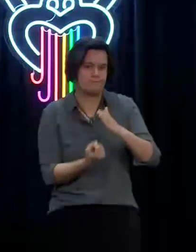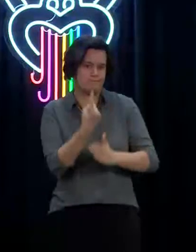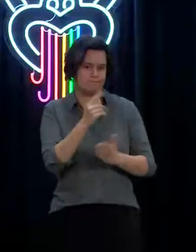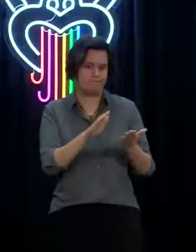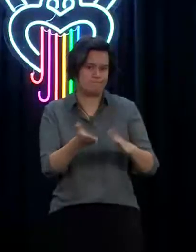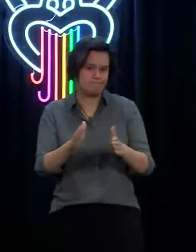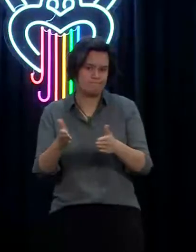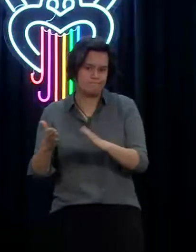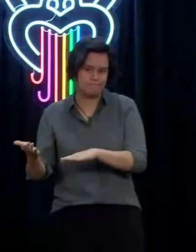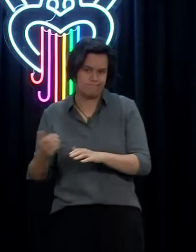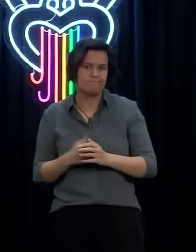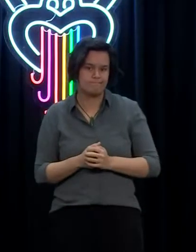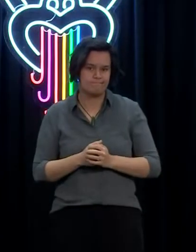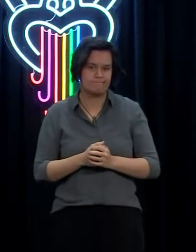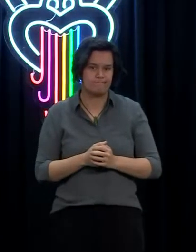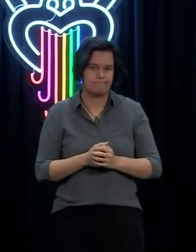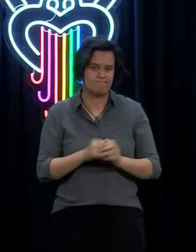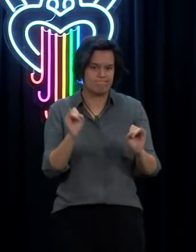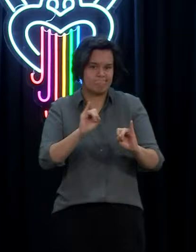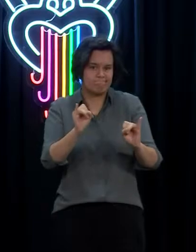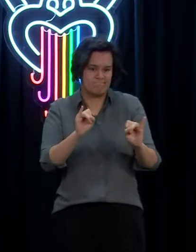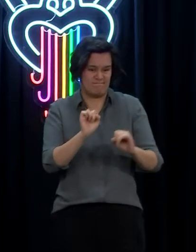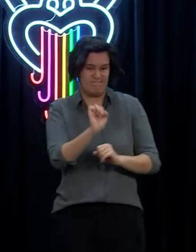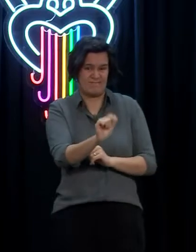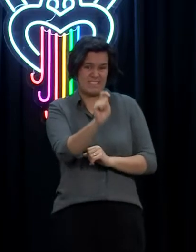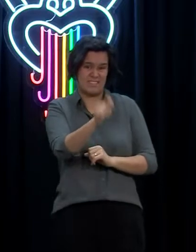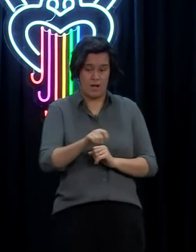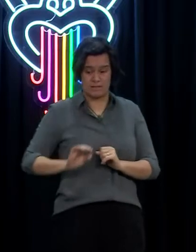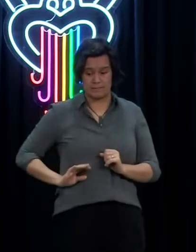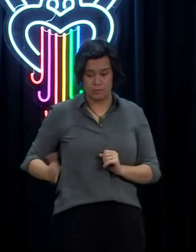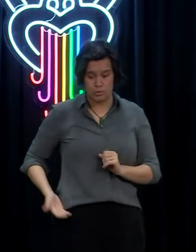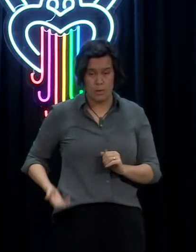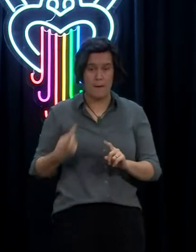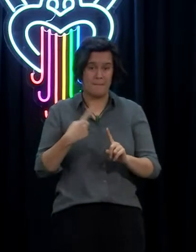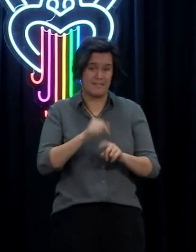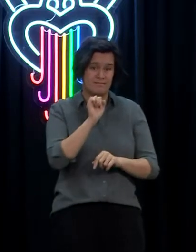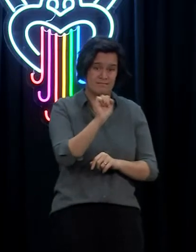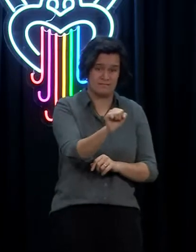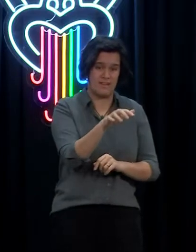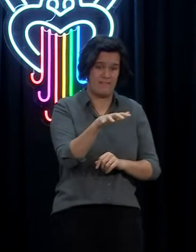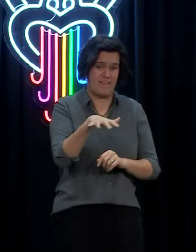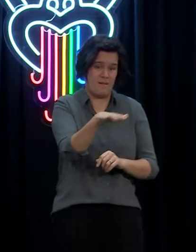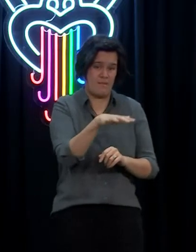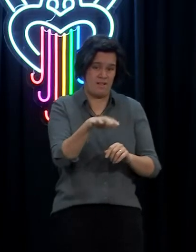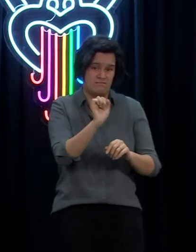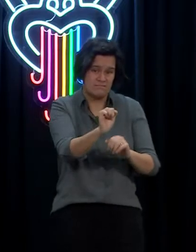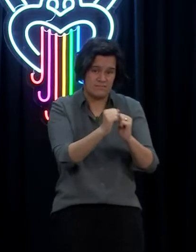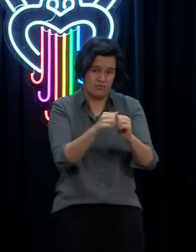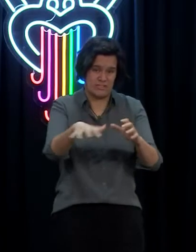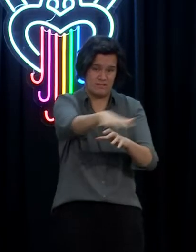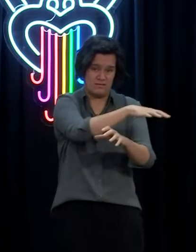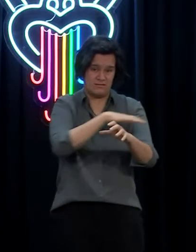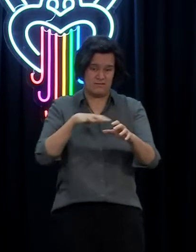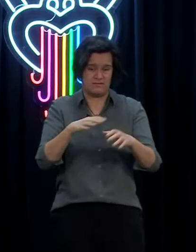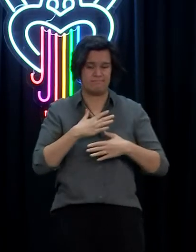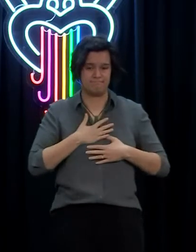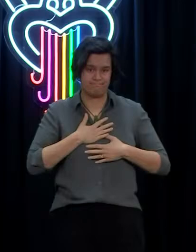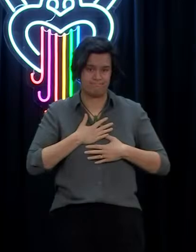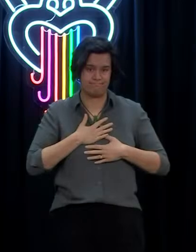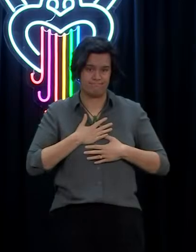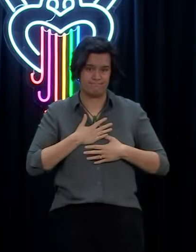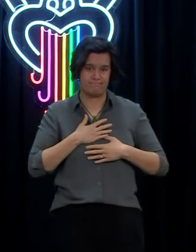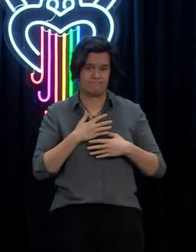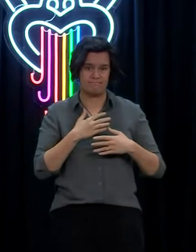only for the people of Timaru, but also for the immediate people associated with the family, and so our hearts go out to them. This is